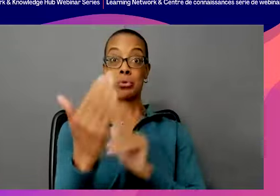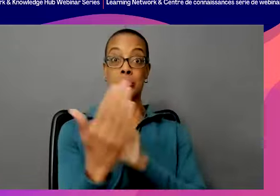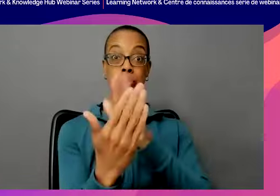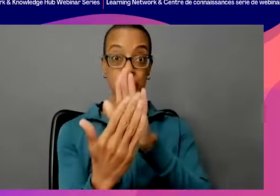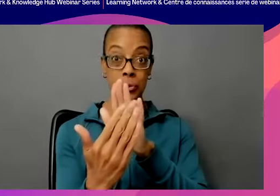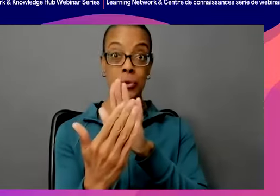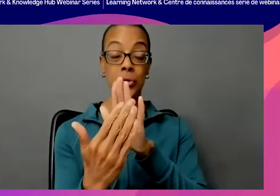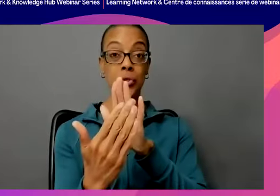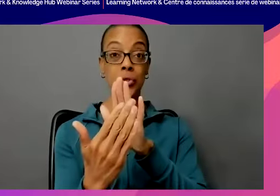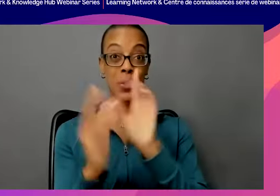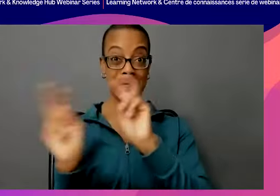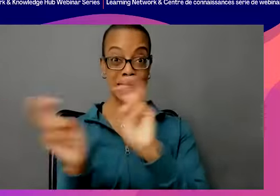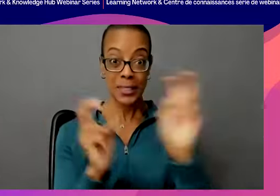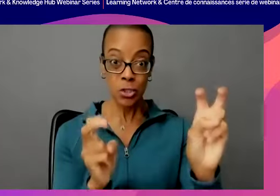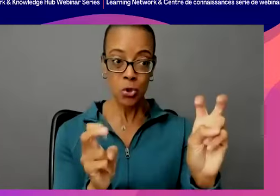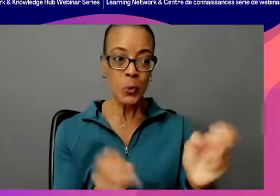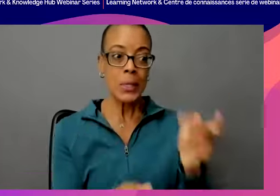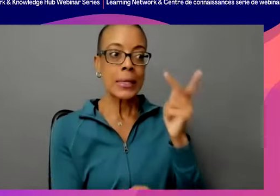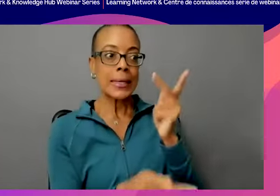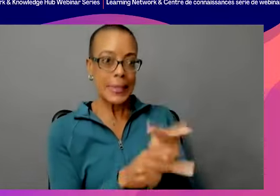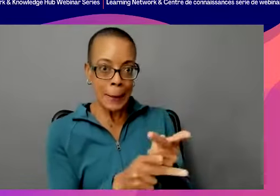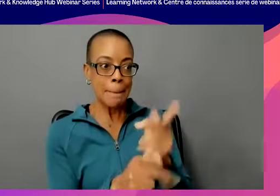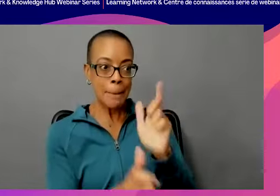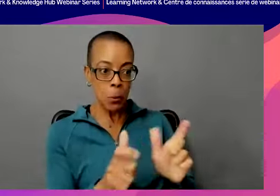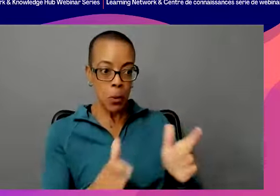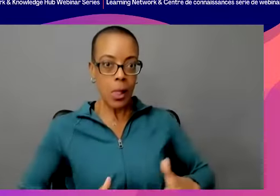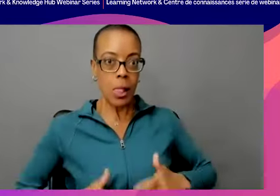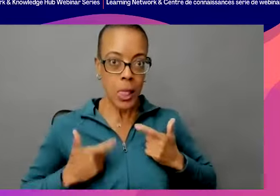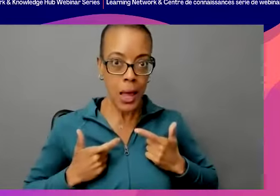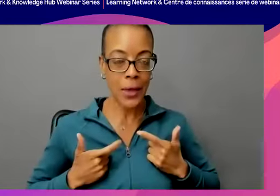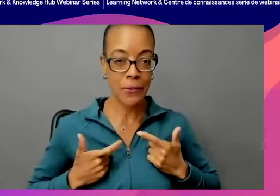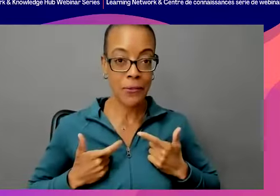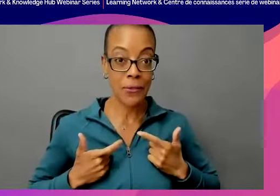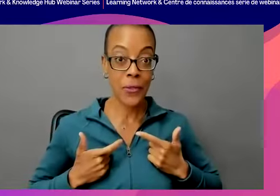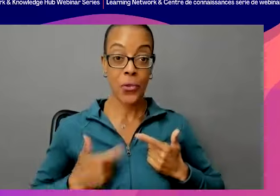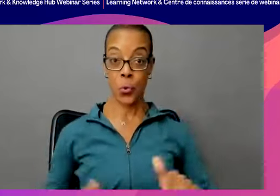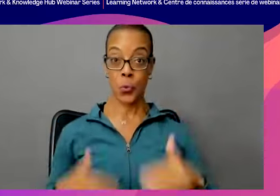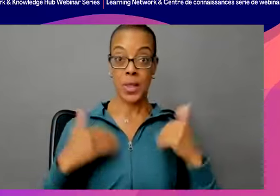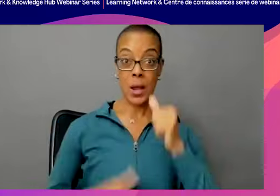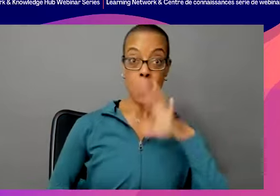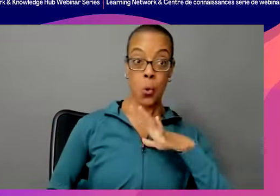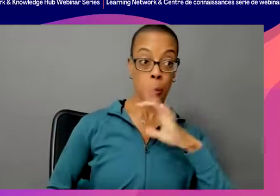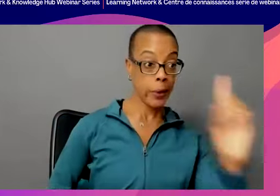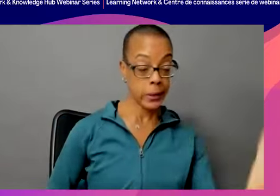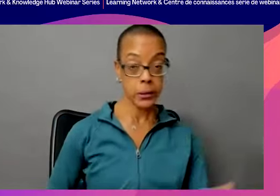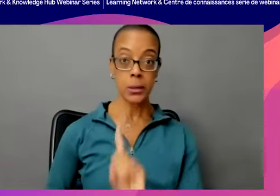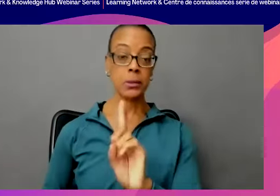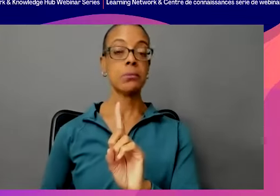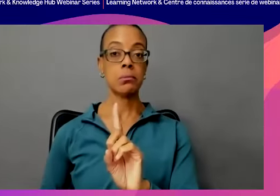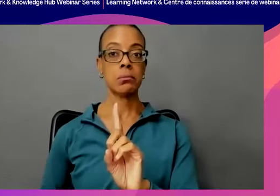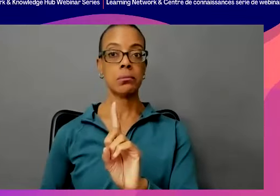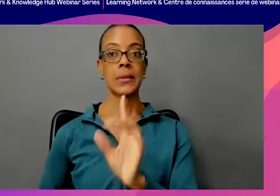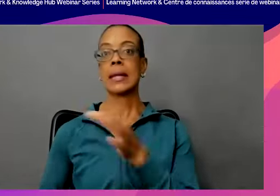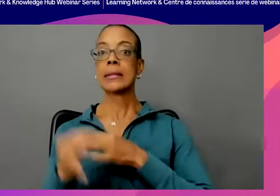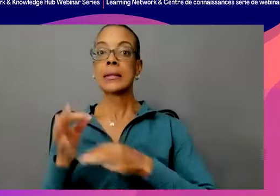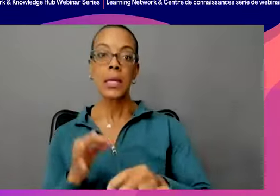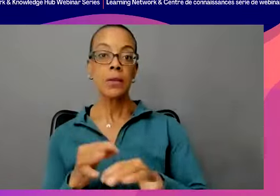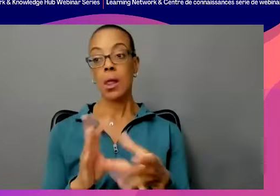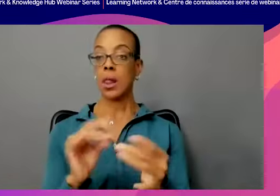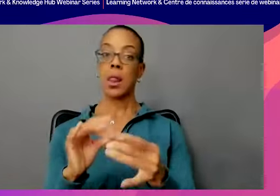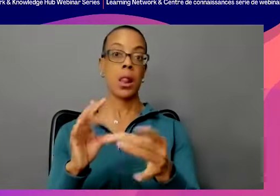alive. So with this young mother who's come to your center, instead of starting the conversation about the harm